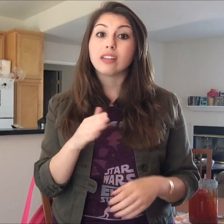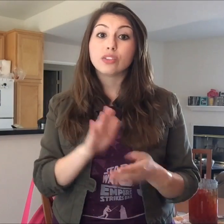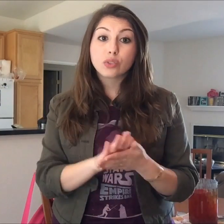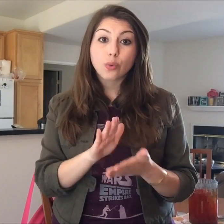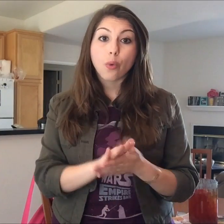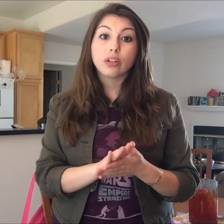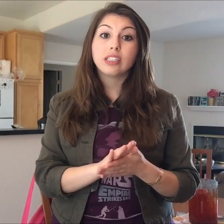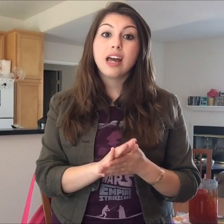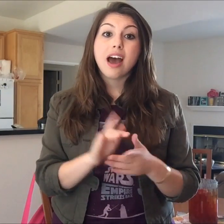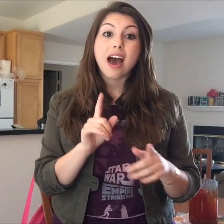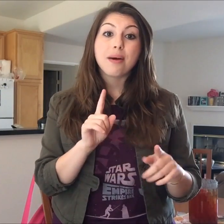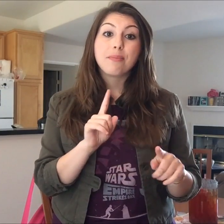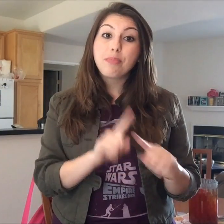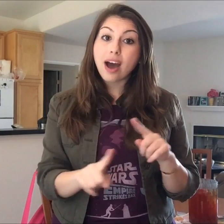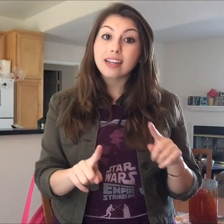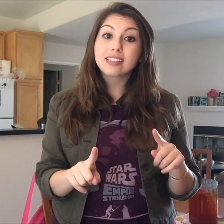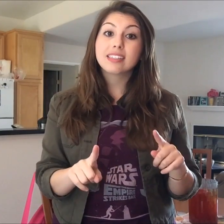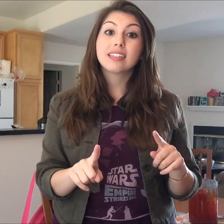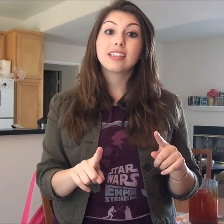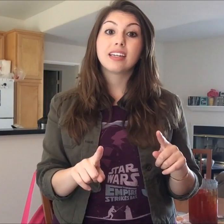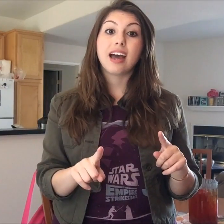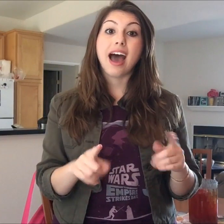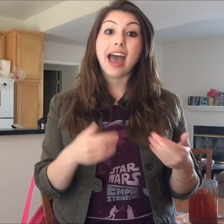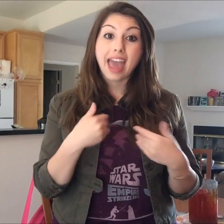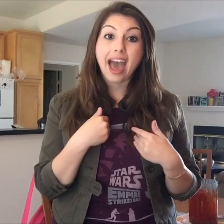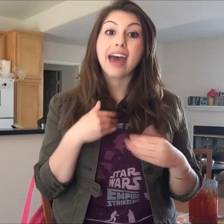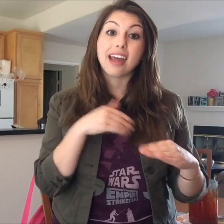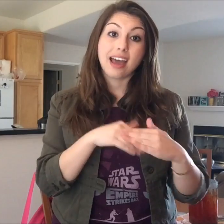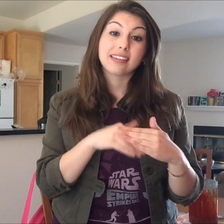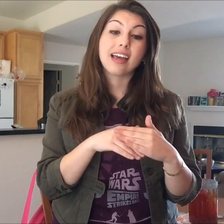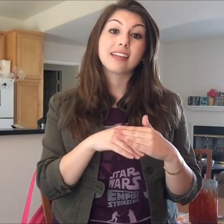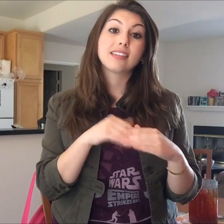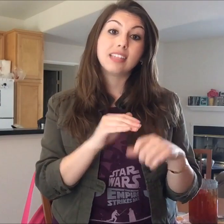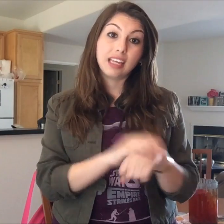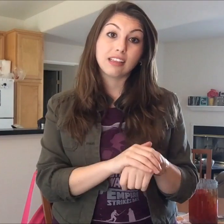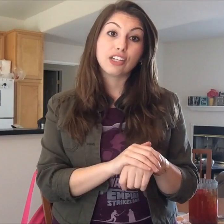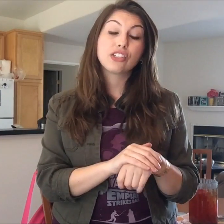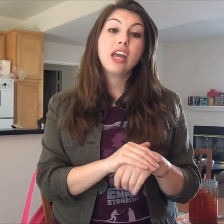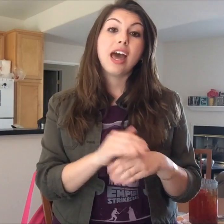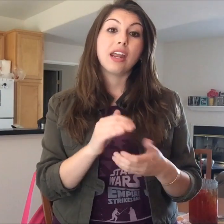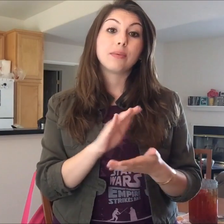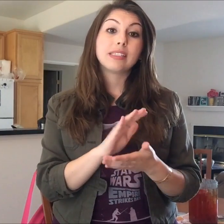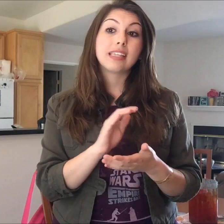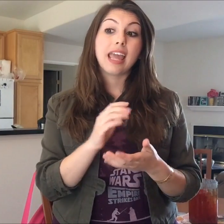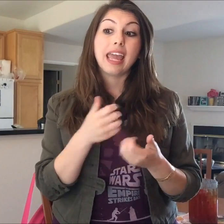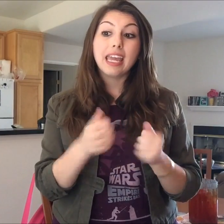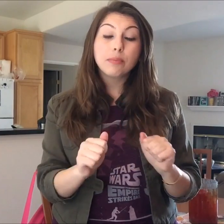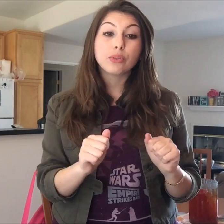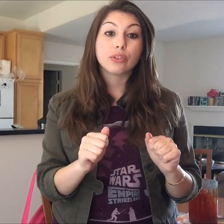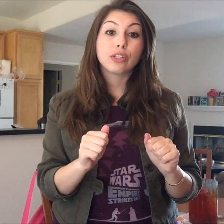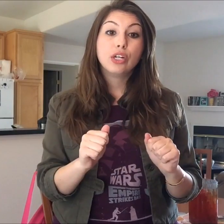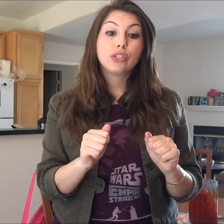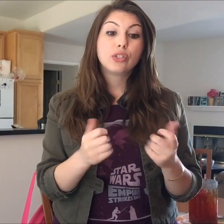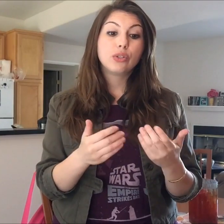in school, but I had access to English and I was able